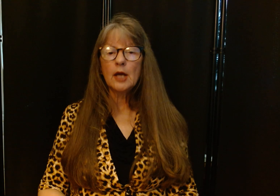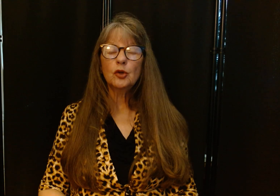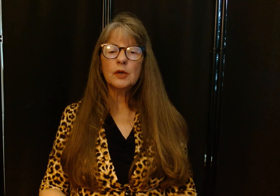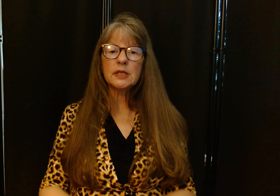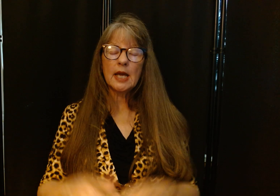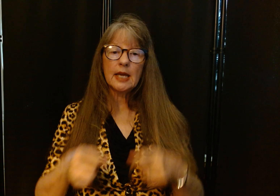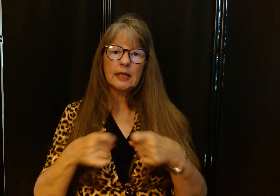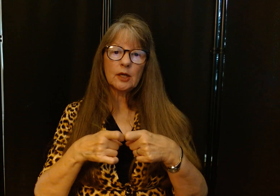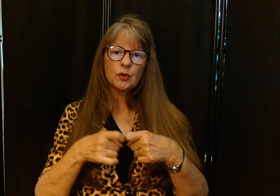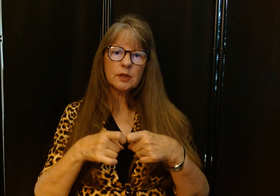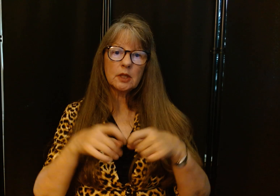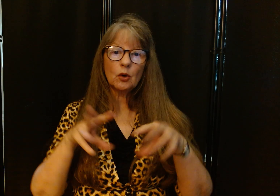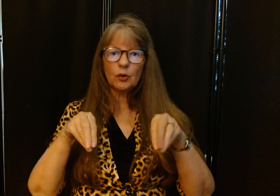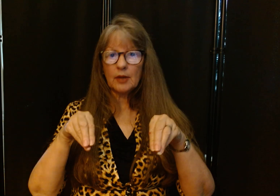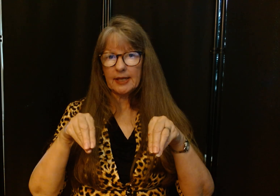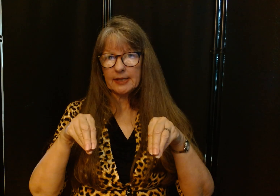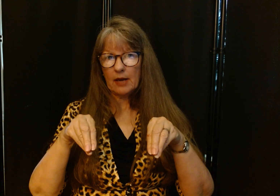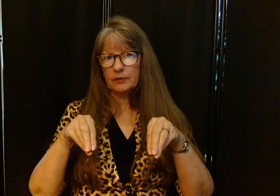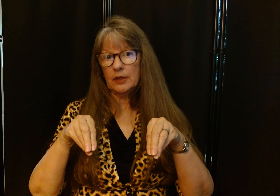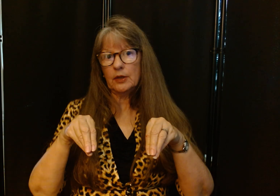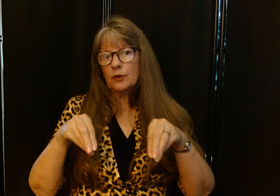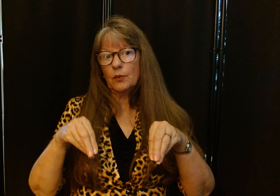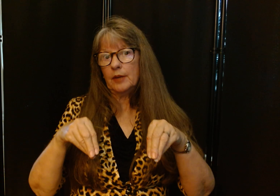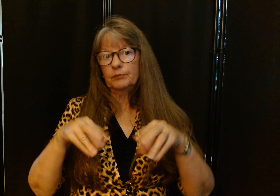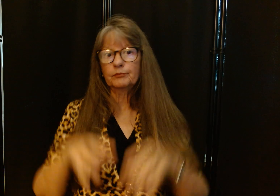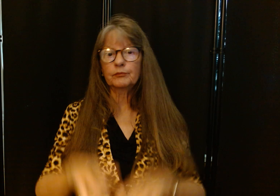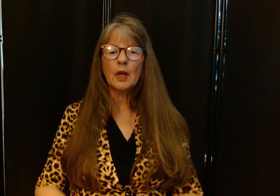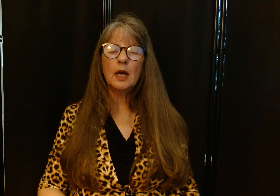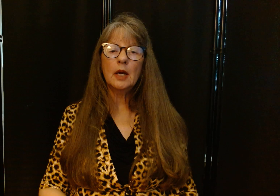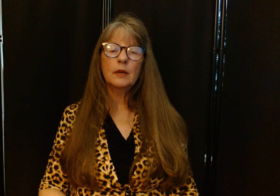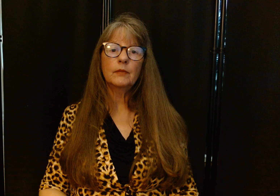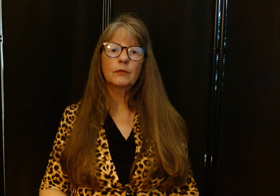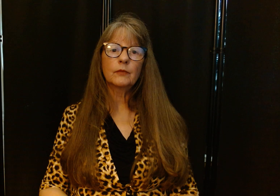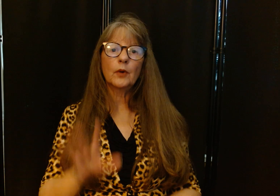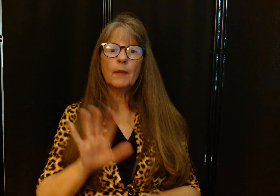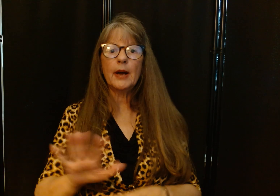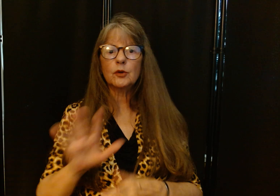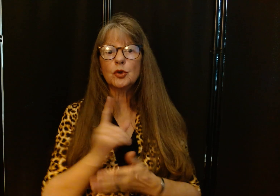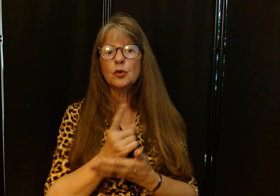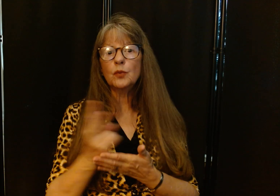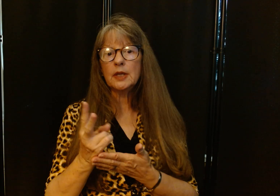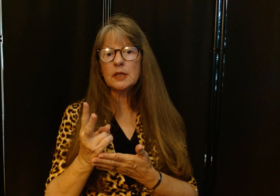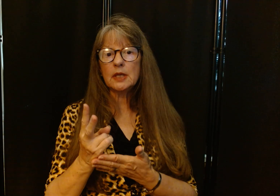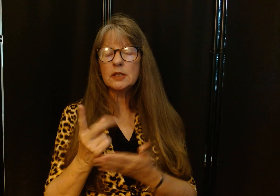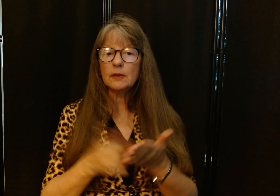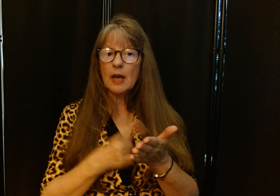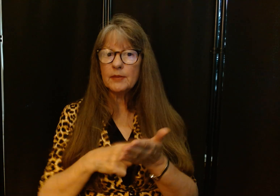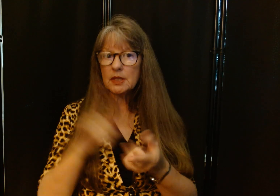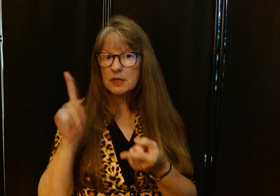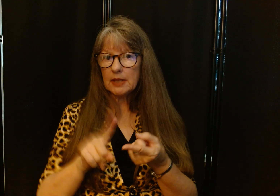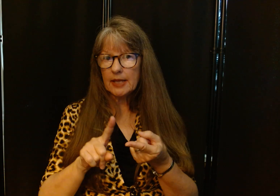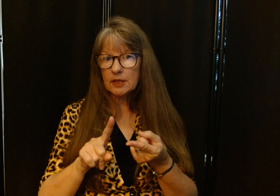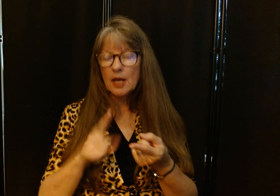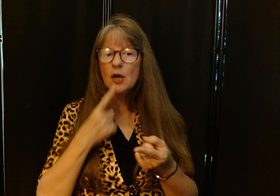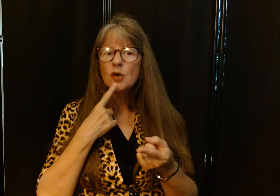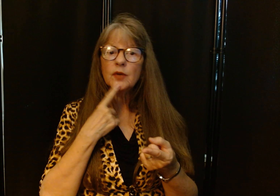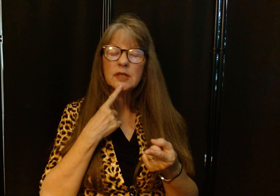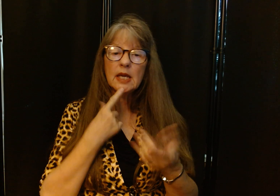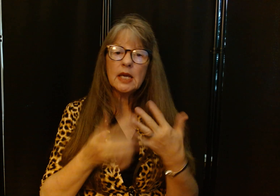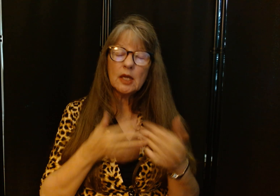could say electricity or your lights out, either one, for about 2 weeks. And sometimes it's less. So they say anywhere